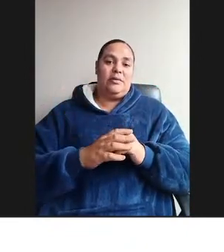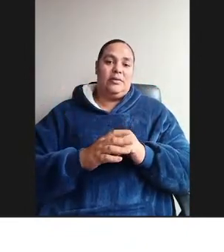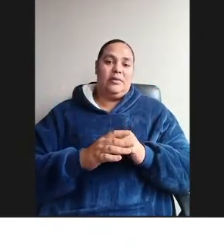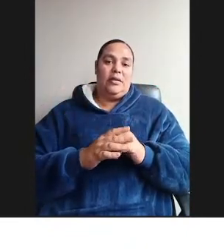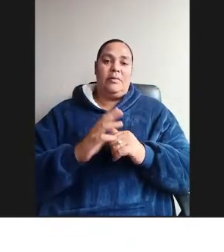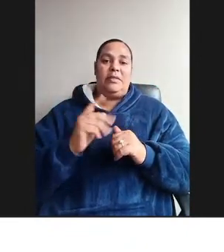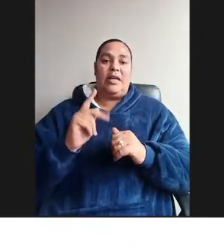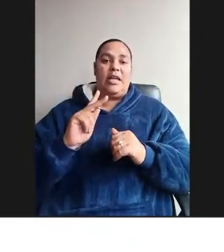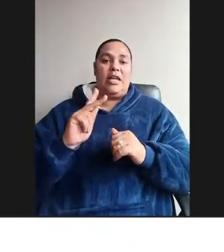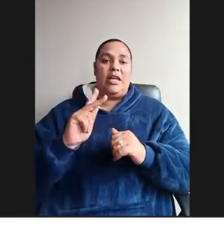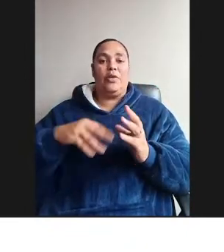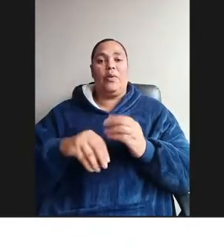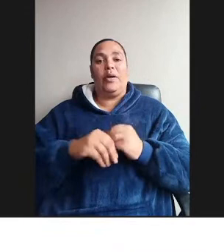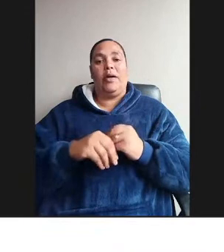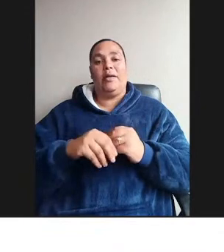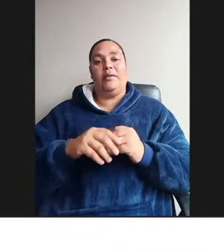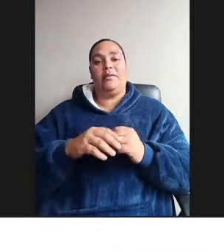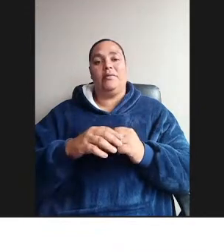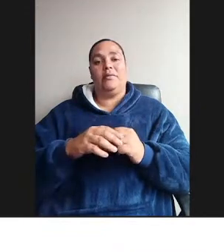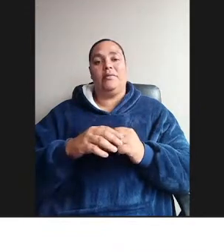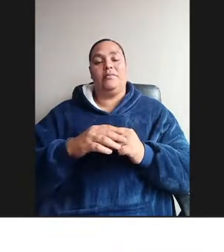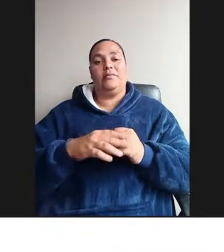add?